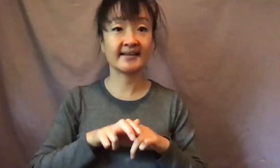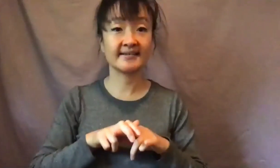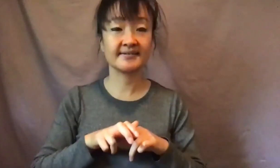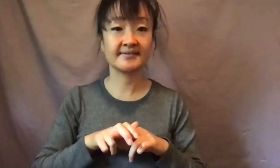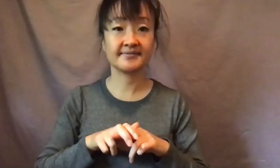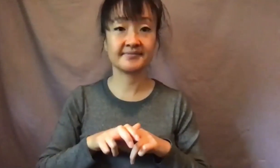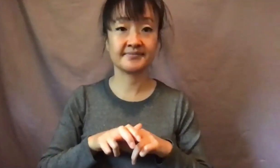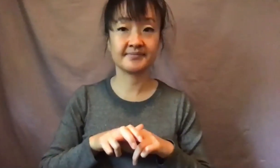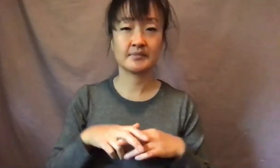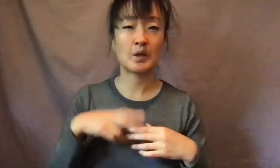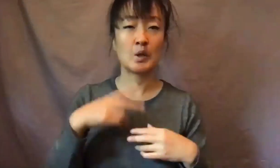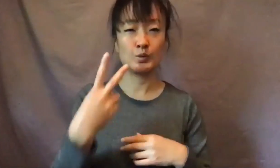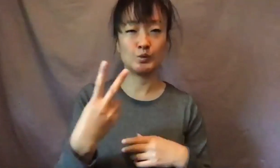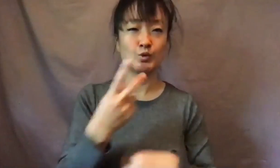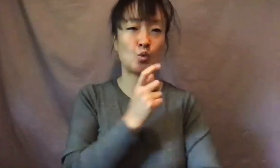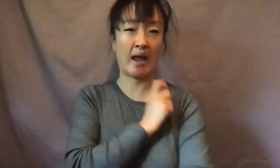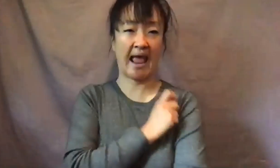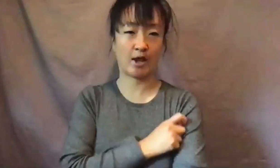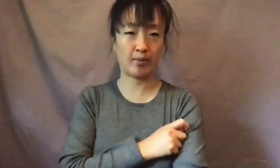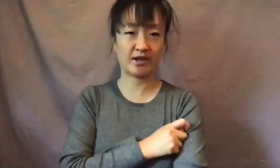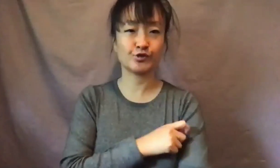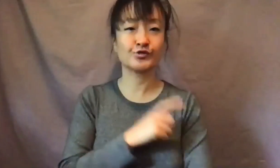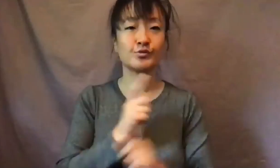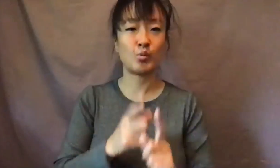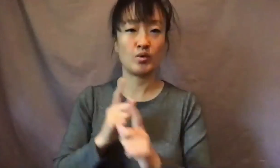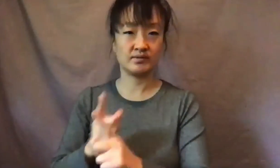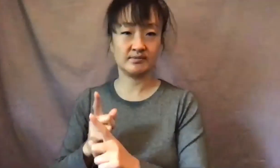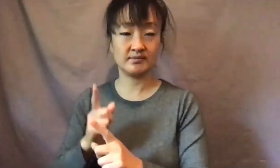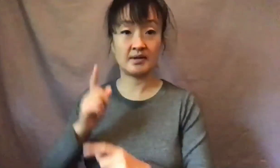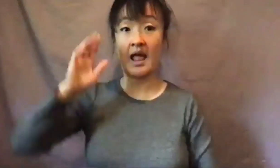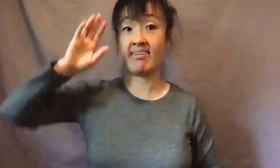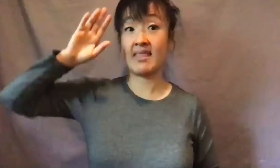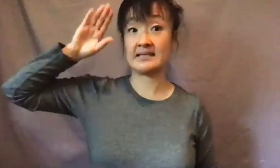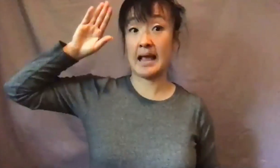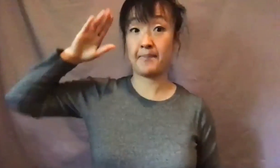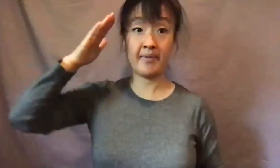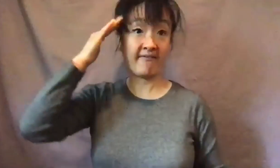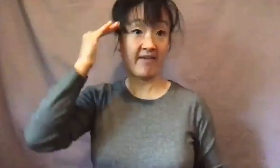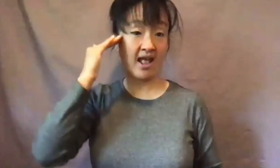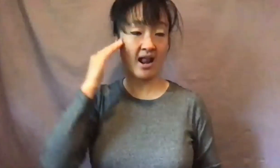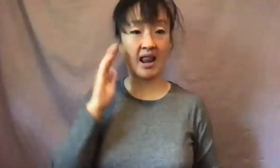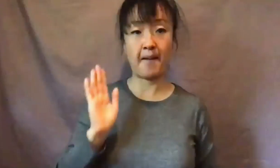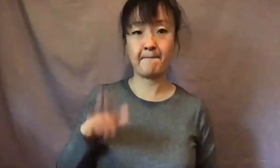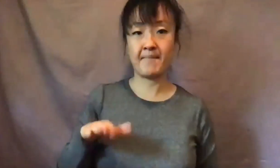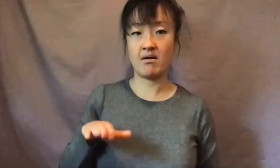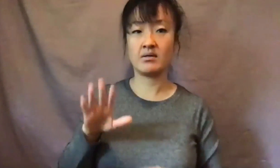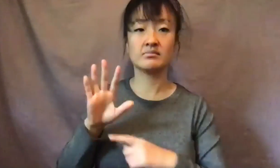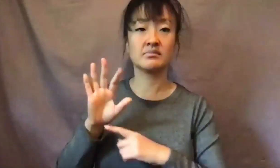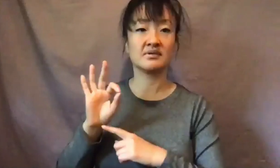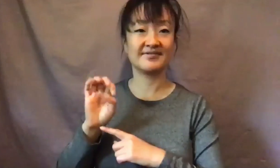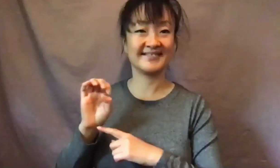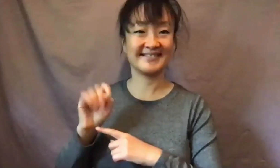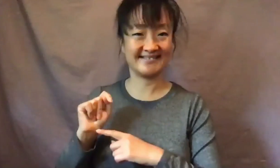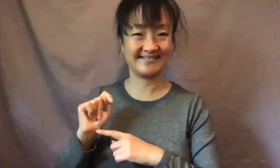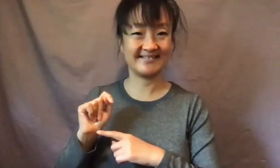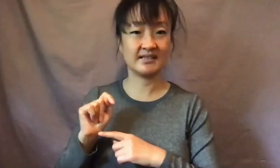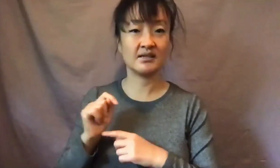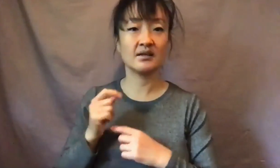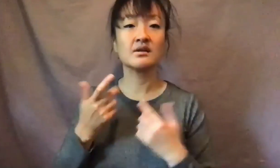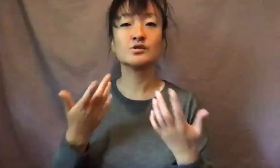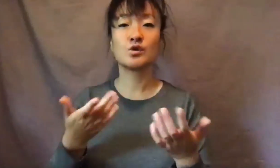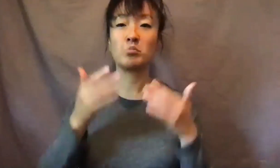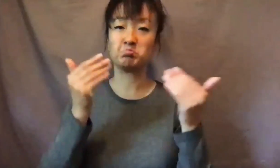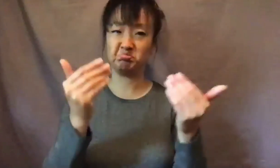points out, 2 acupuncture points out that literally are at the top of our head and at the bottom of our feet, right? So get into a